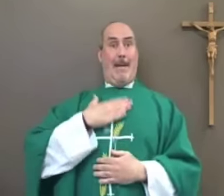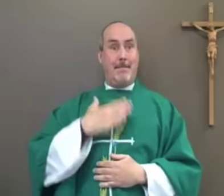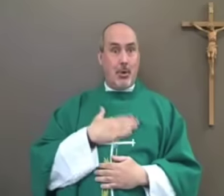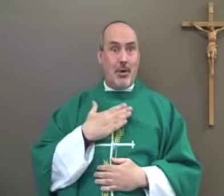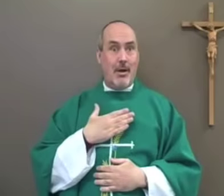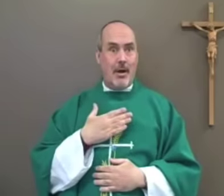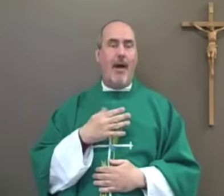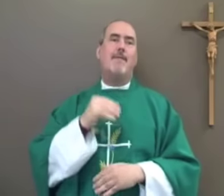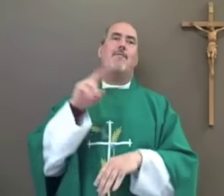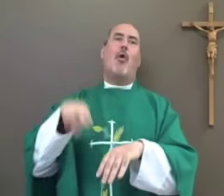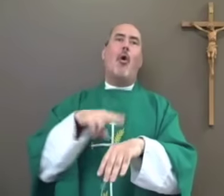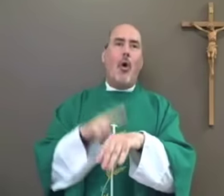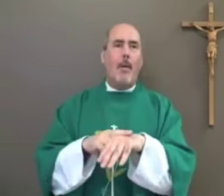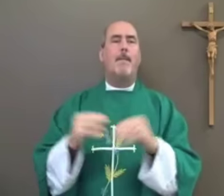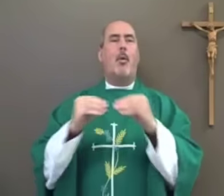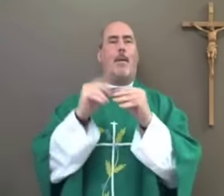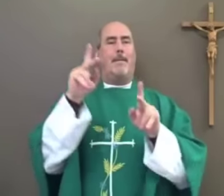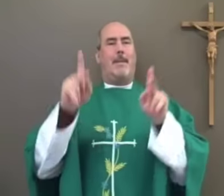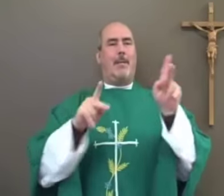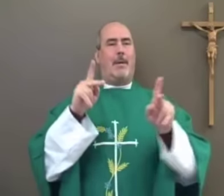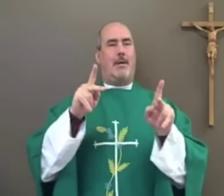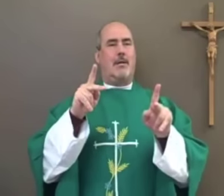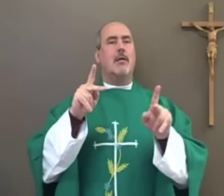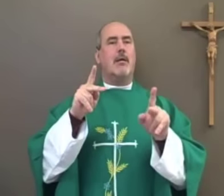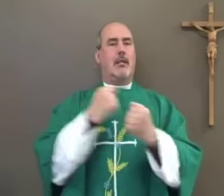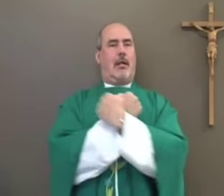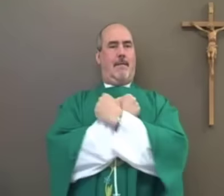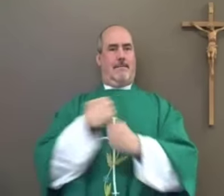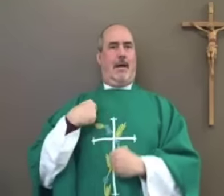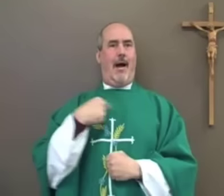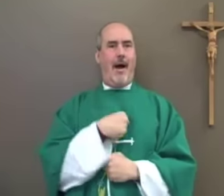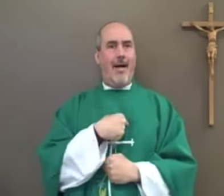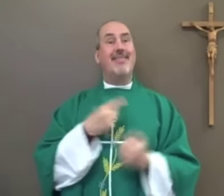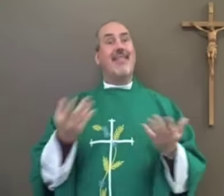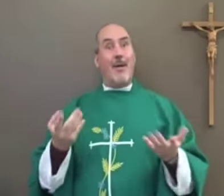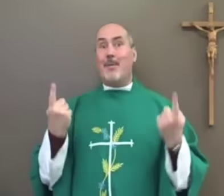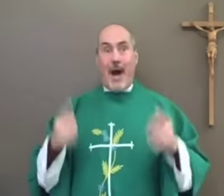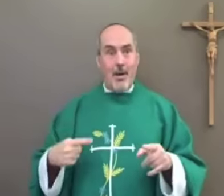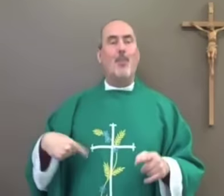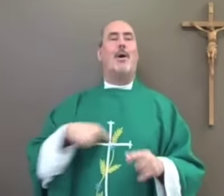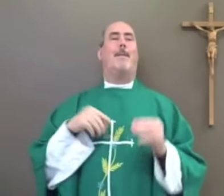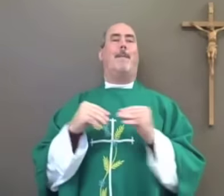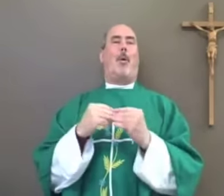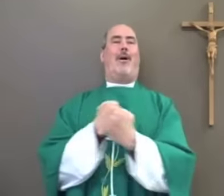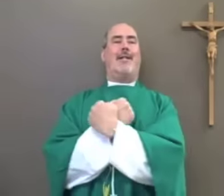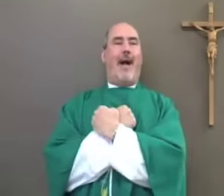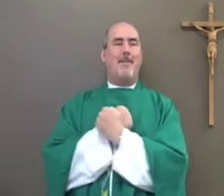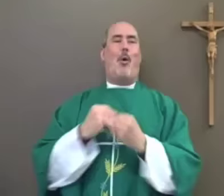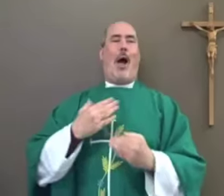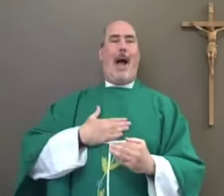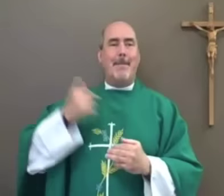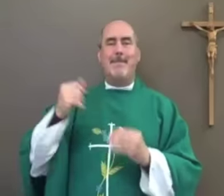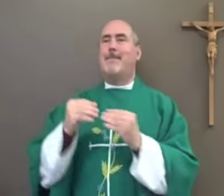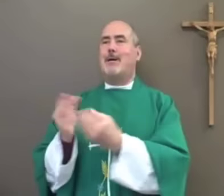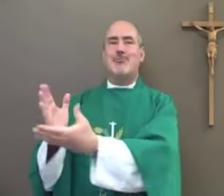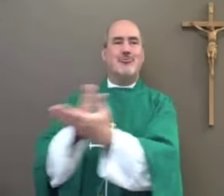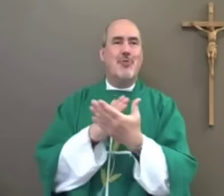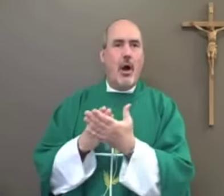things, then of course we will experience those as well from others. And then we are happier and we're able to love and